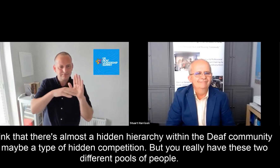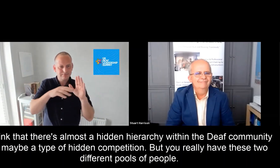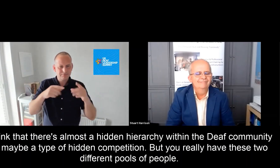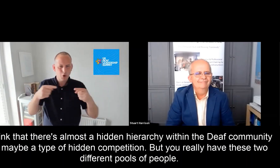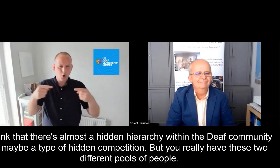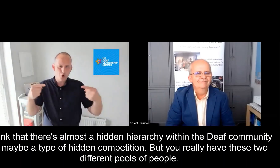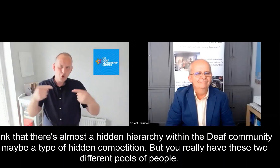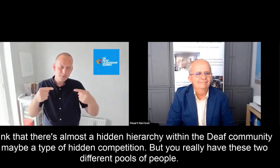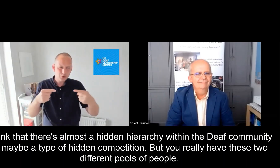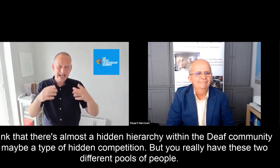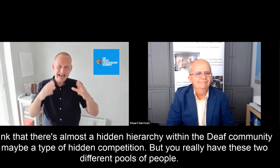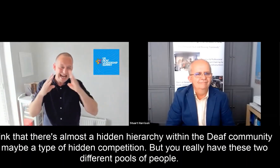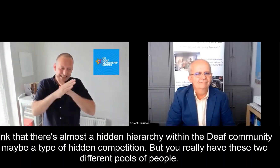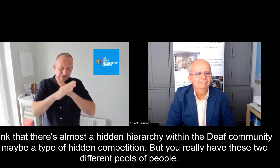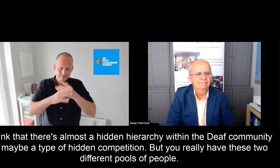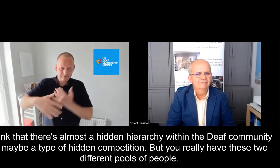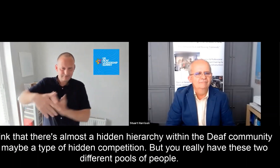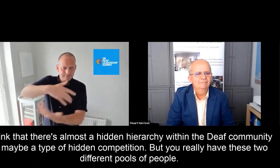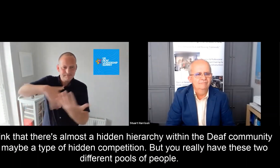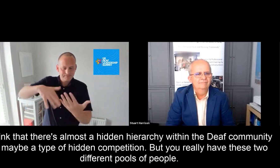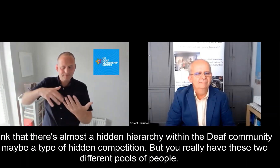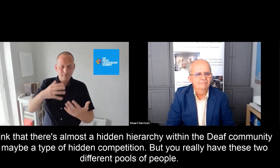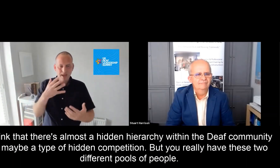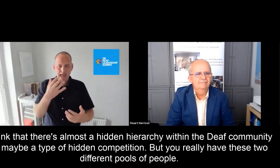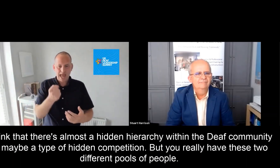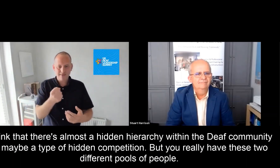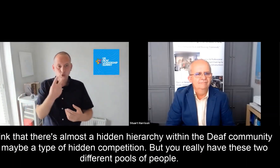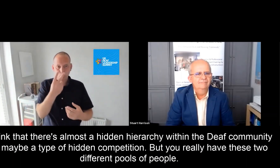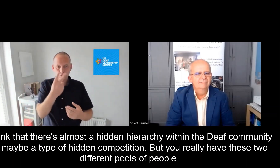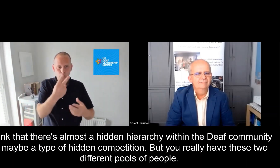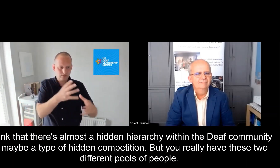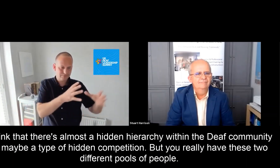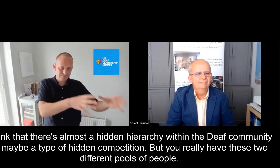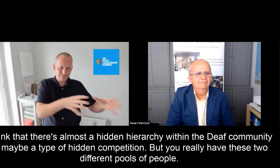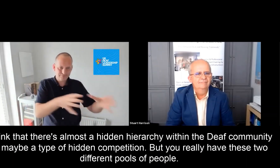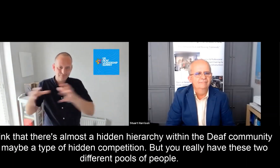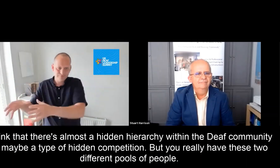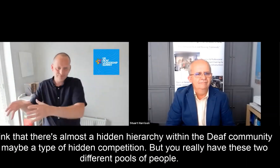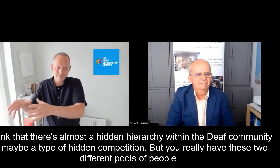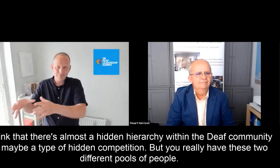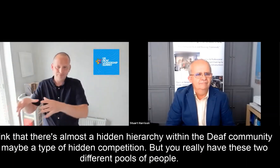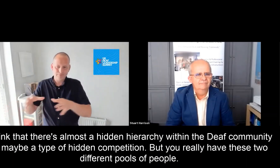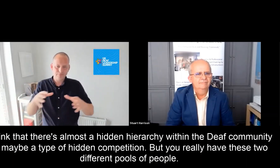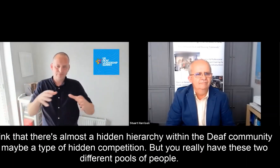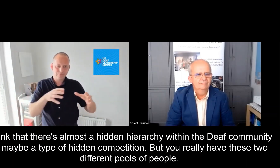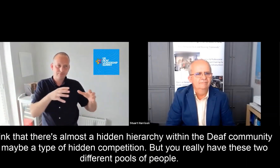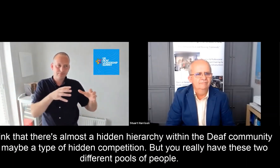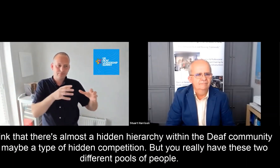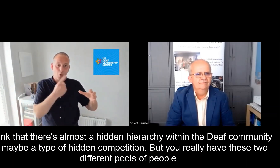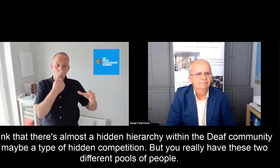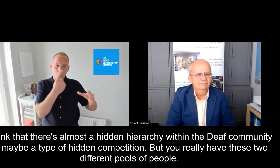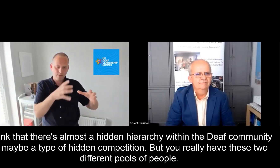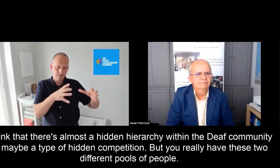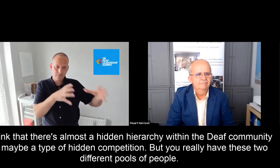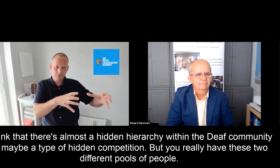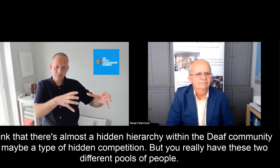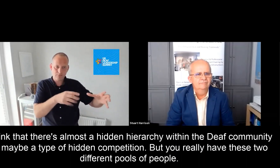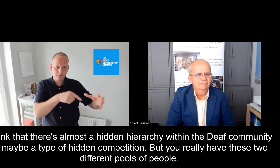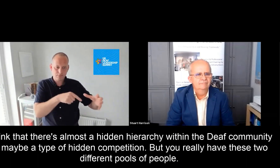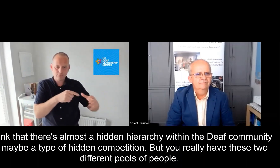hidden hierarchy within the deaf community, or maybe a type of hidden competition, where you really have these two different pools of